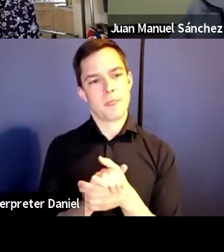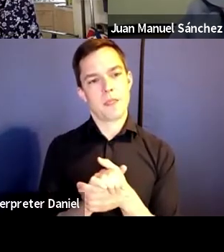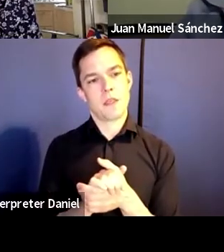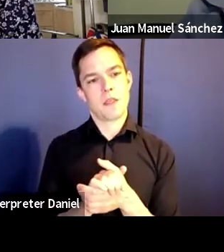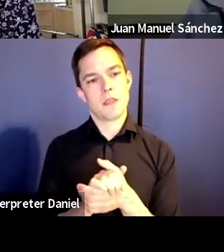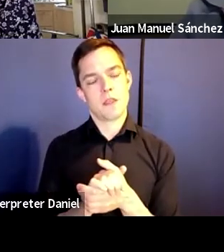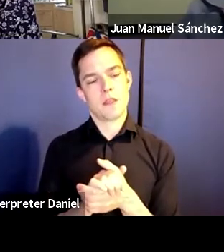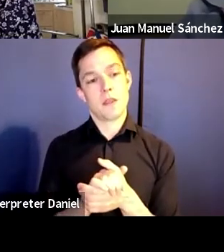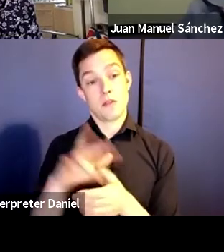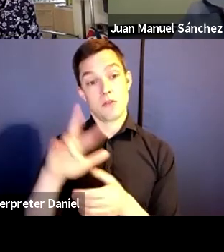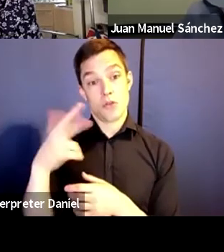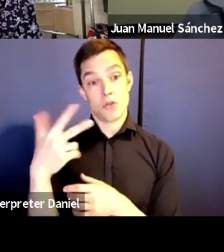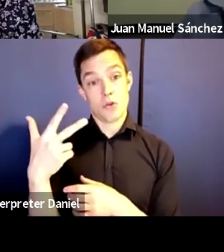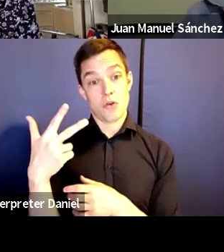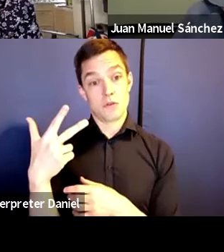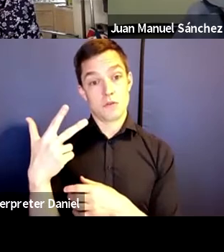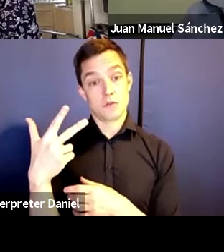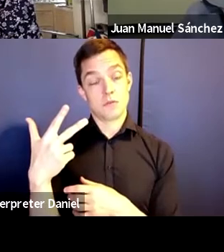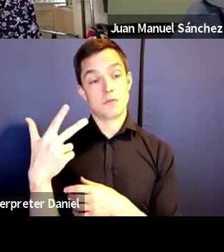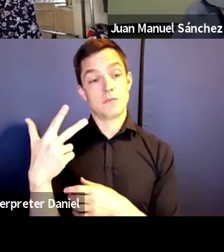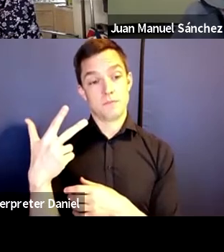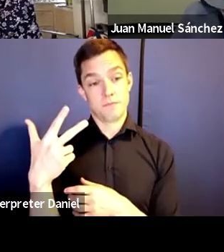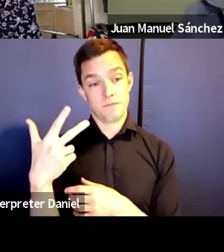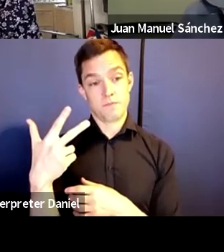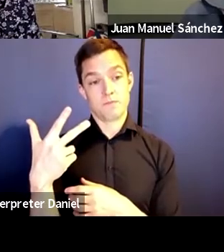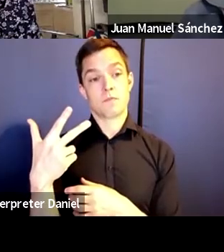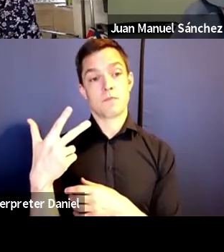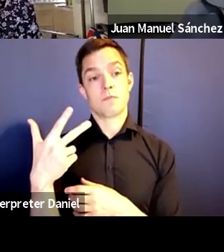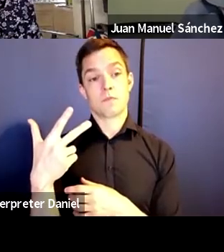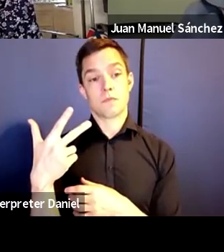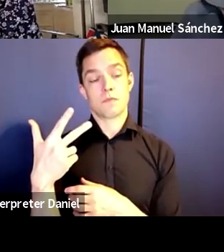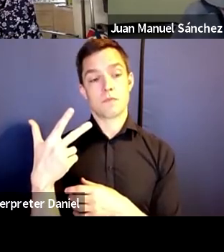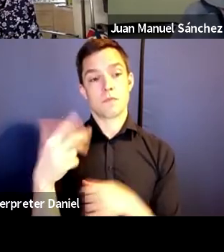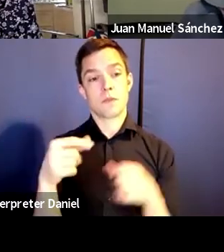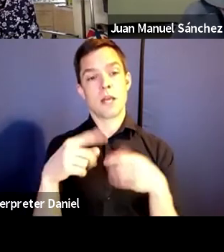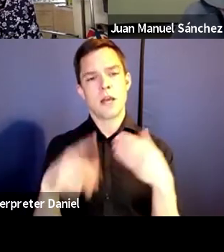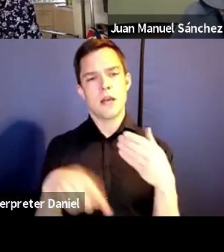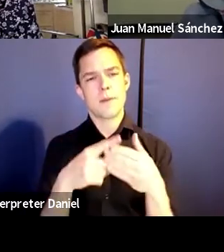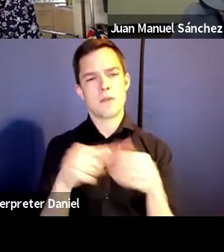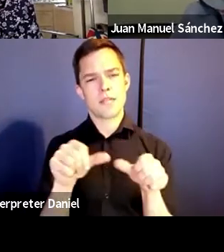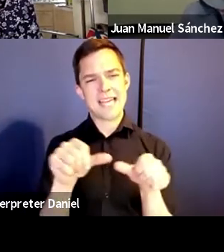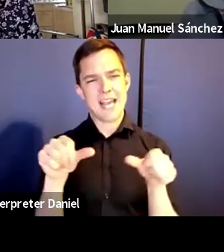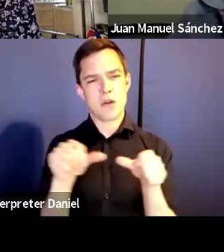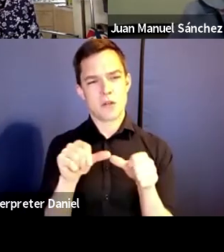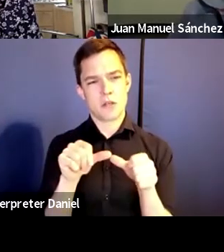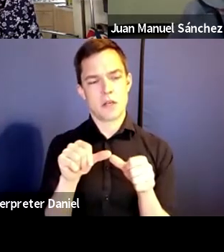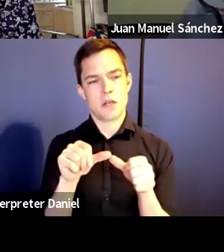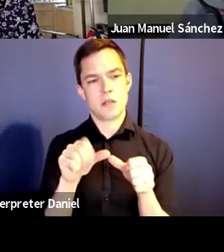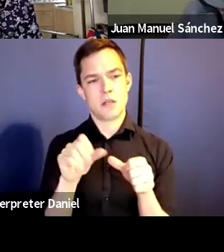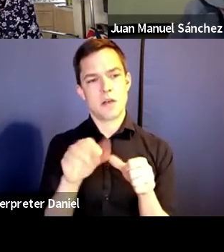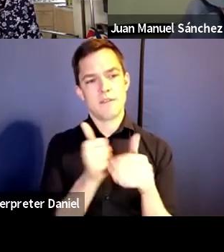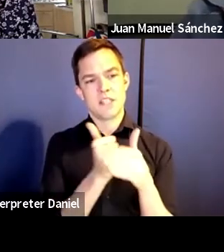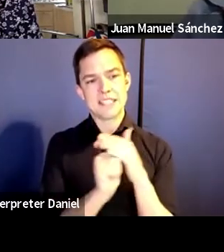the third is about the area of the sub-district